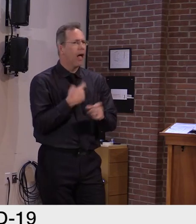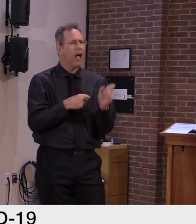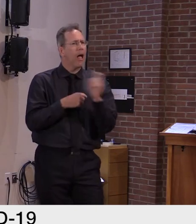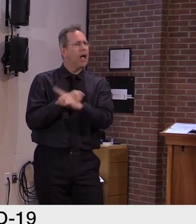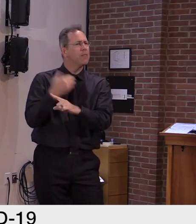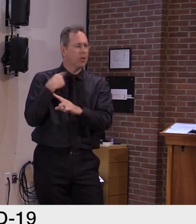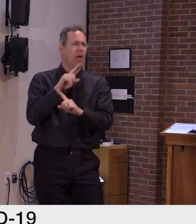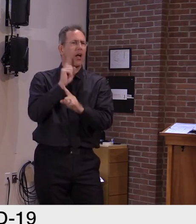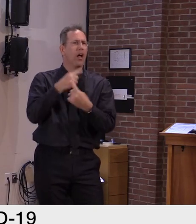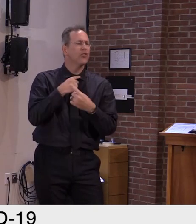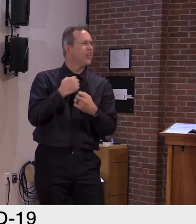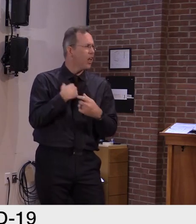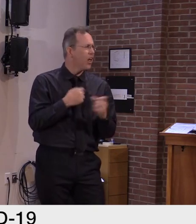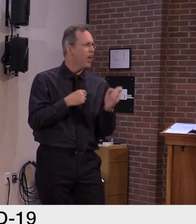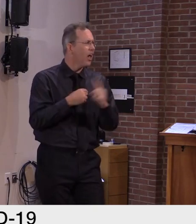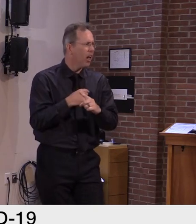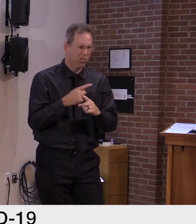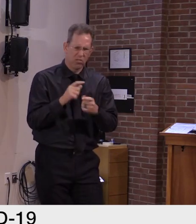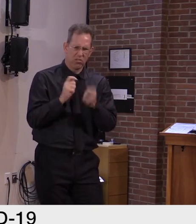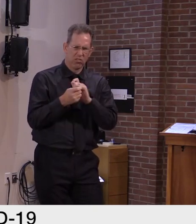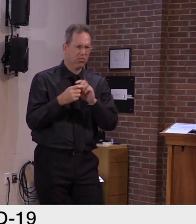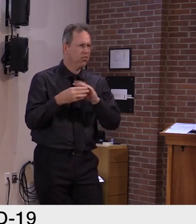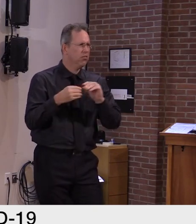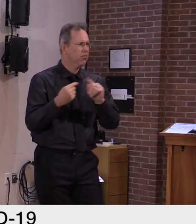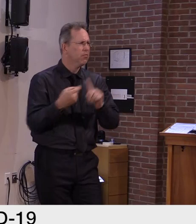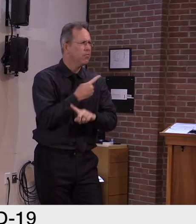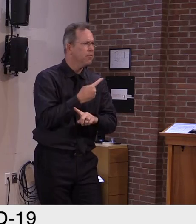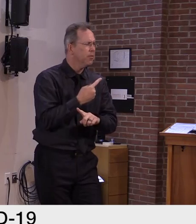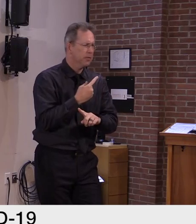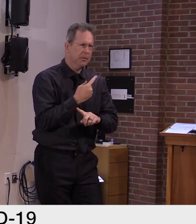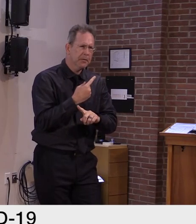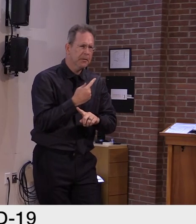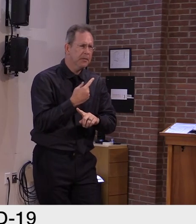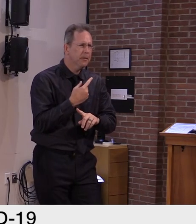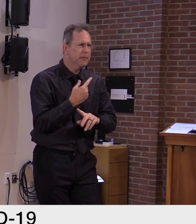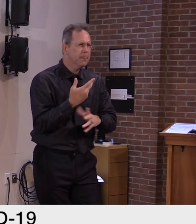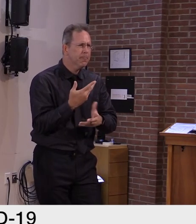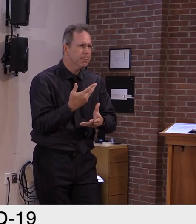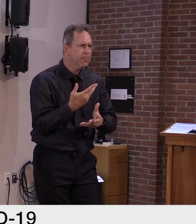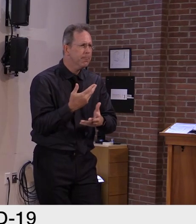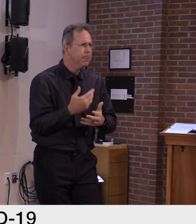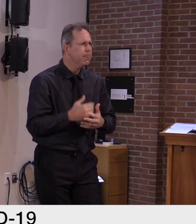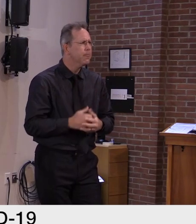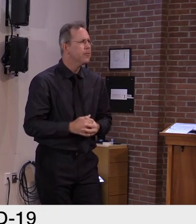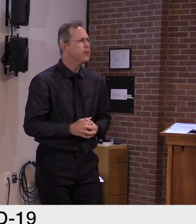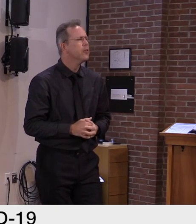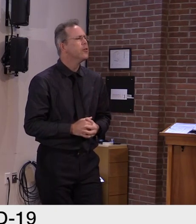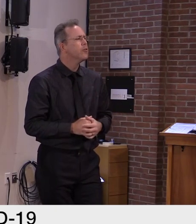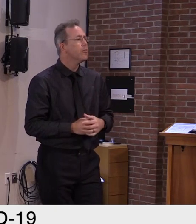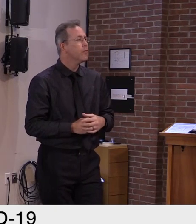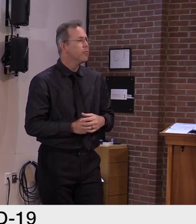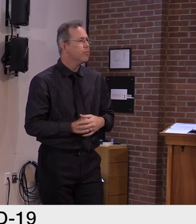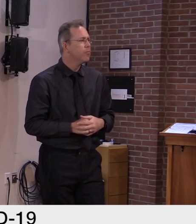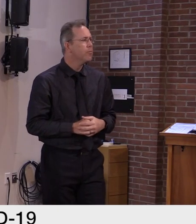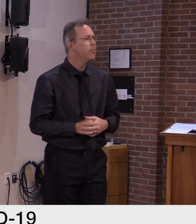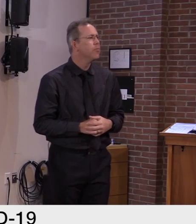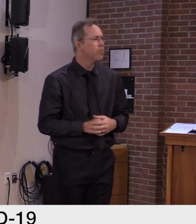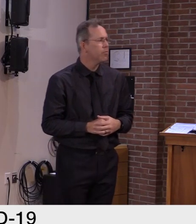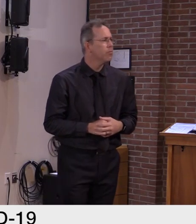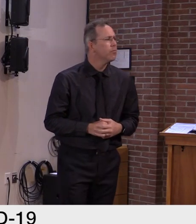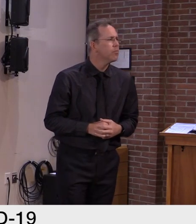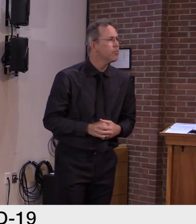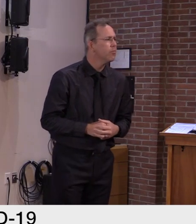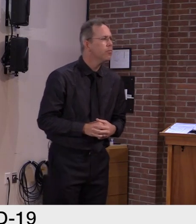more than 2 hours in the press time before there was an ask for a confirmation, and you were kind enough to confirm and give the numbers.